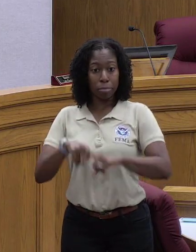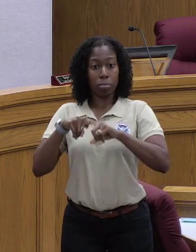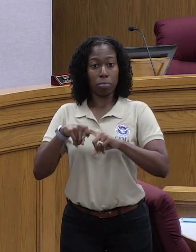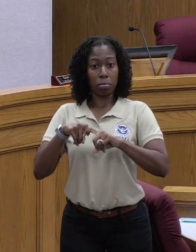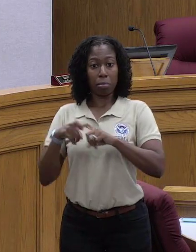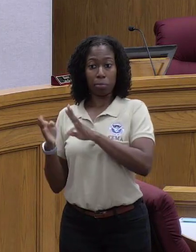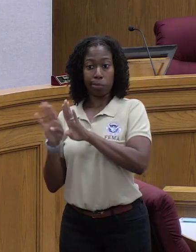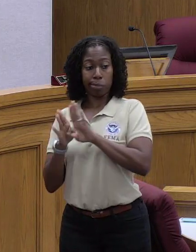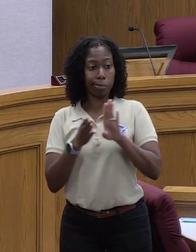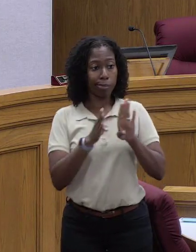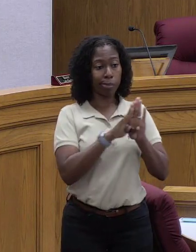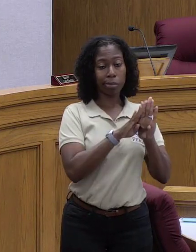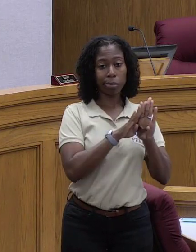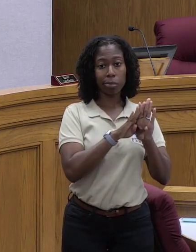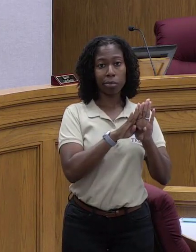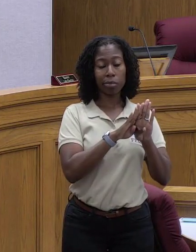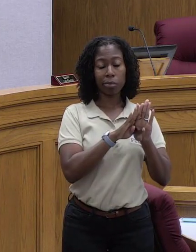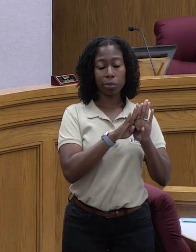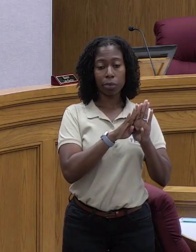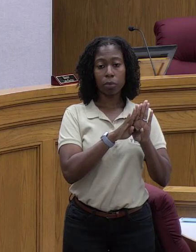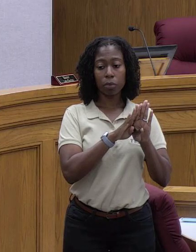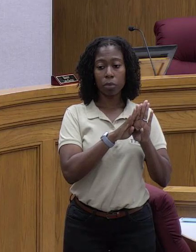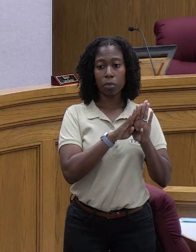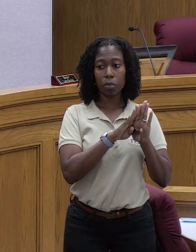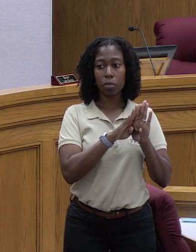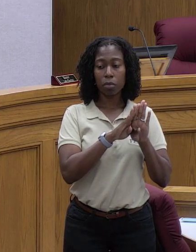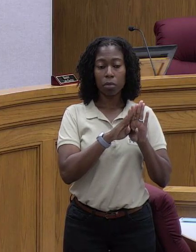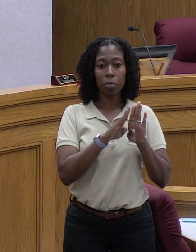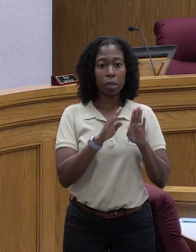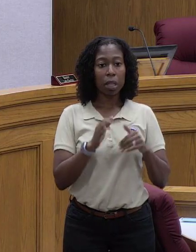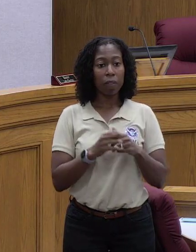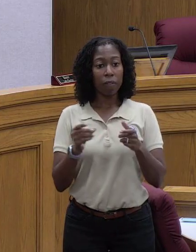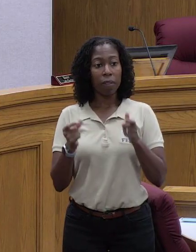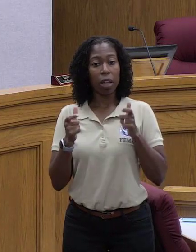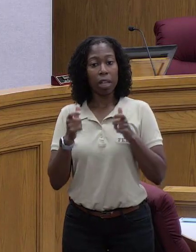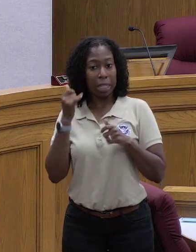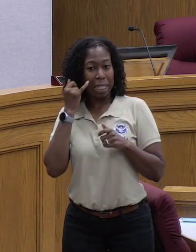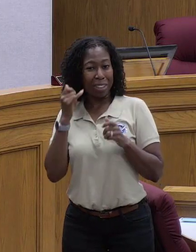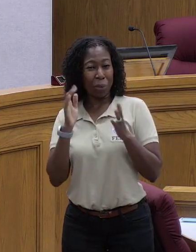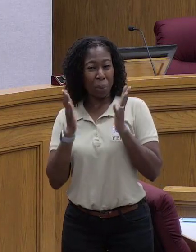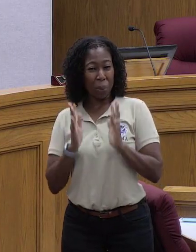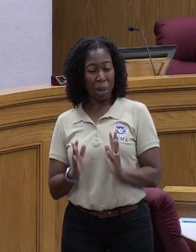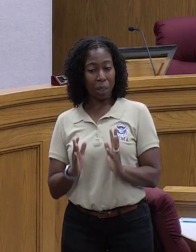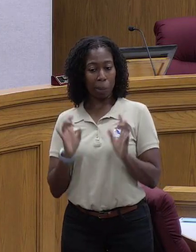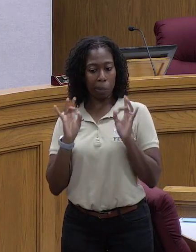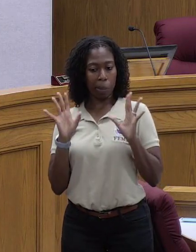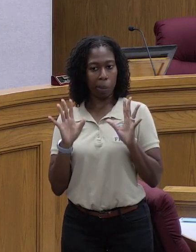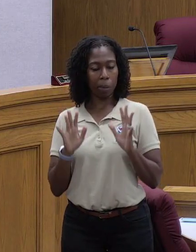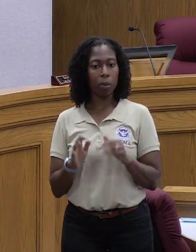operations on a, quick notice basis.